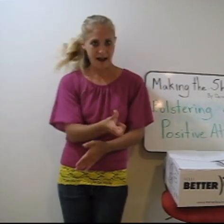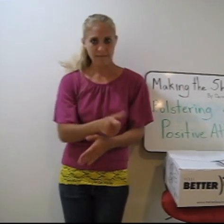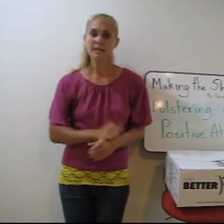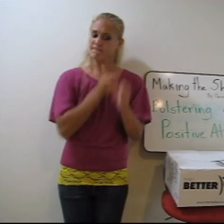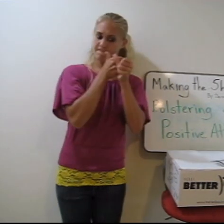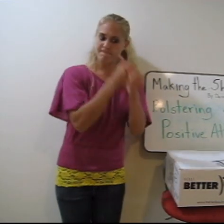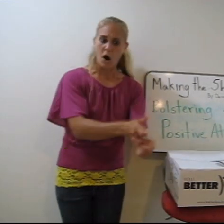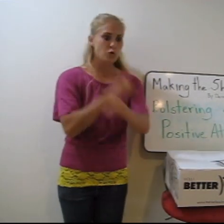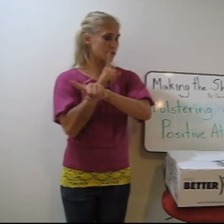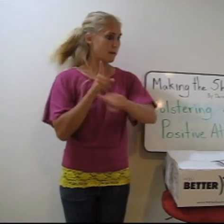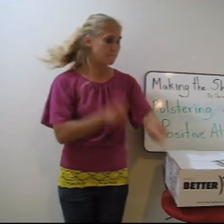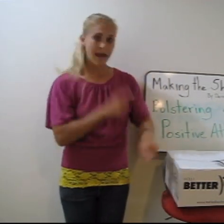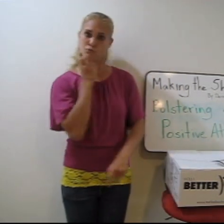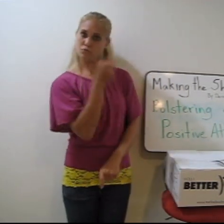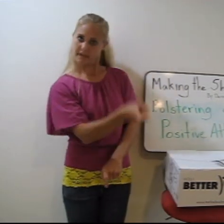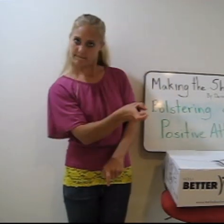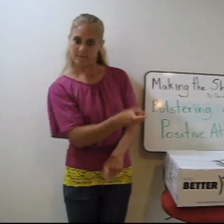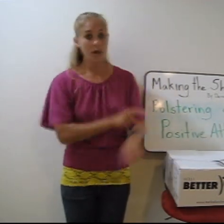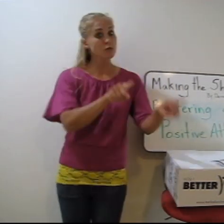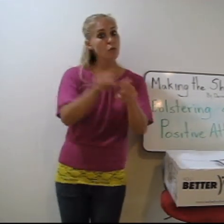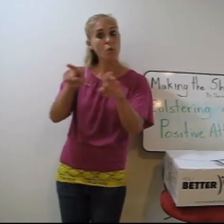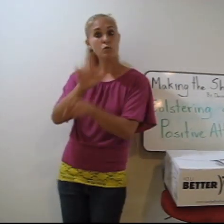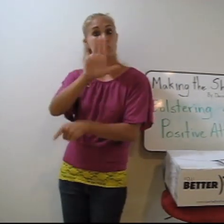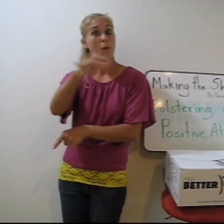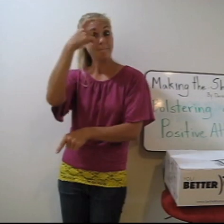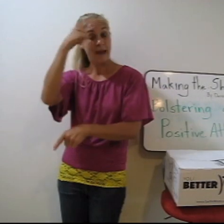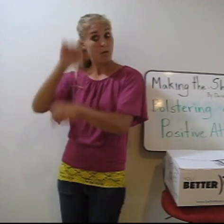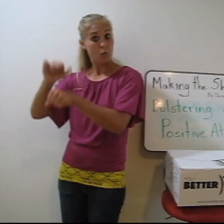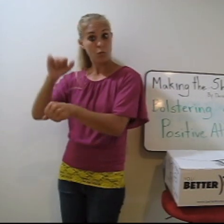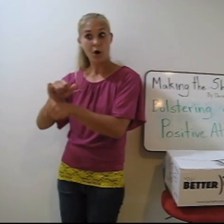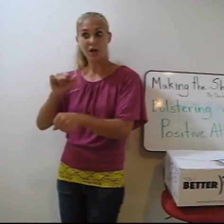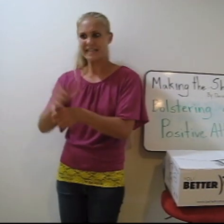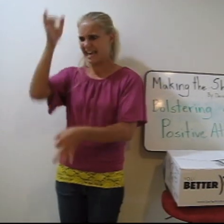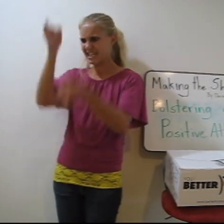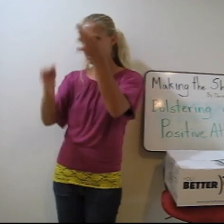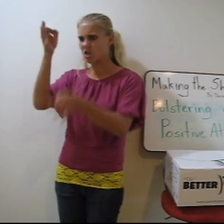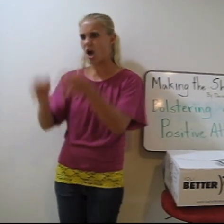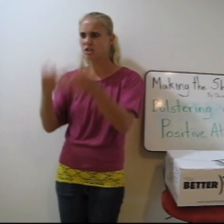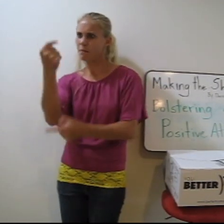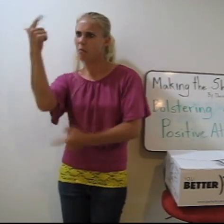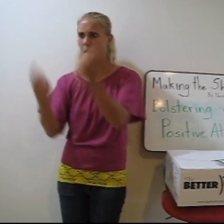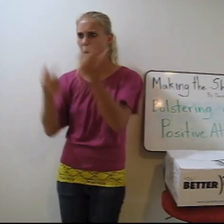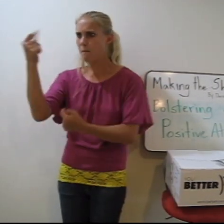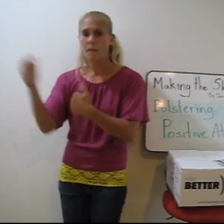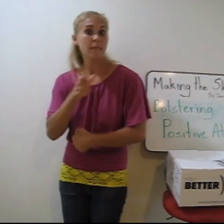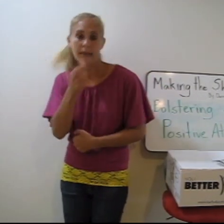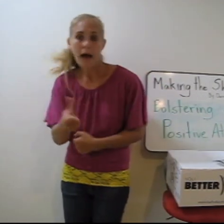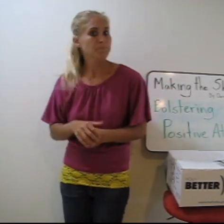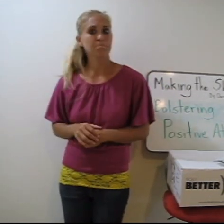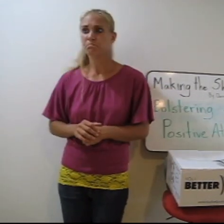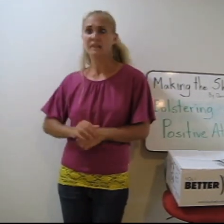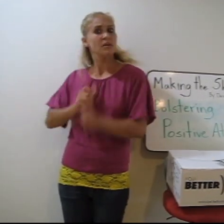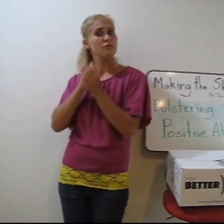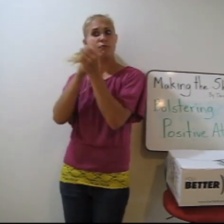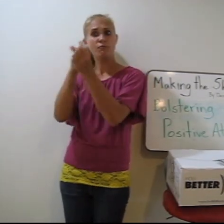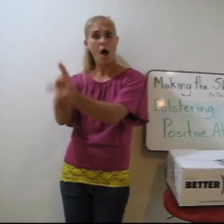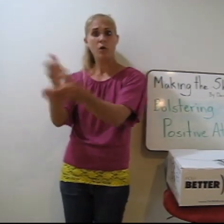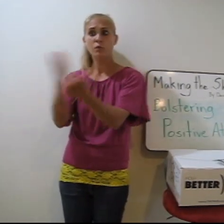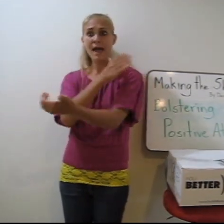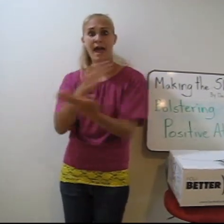input. This is also how your mind works. It doesn't judge or discriminate the information you feed it. It simply acts on the input. I'm sure